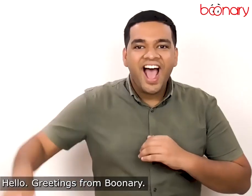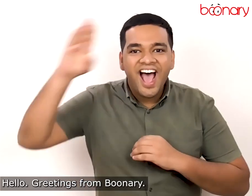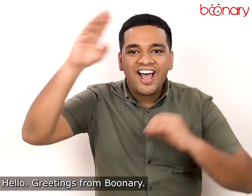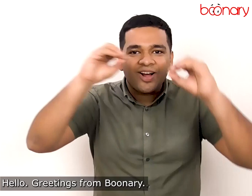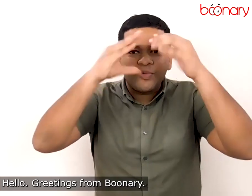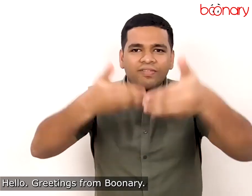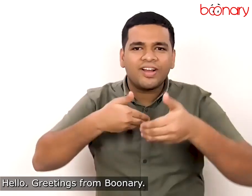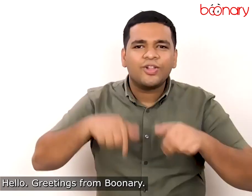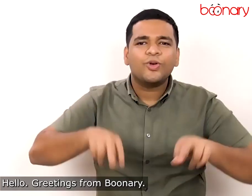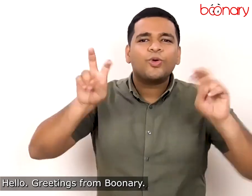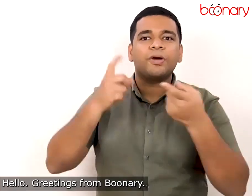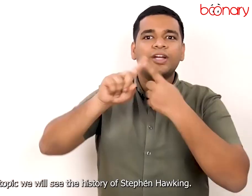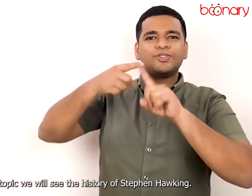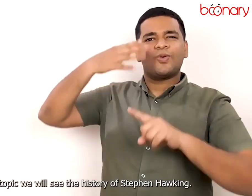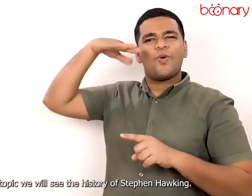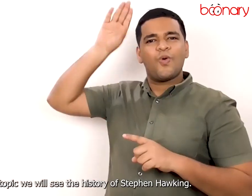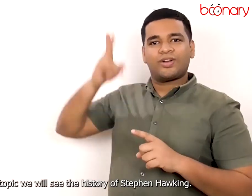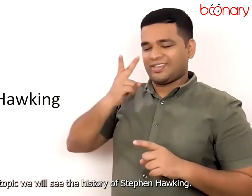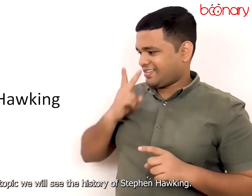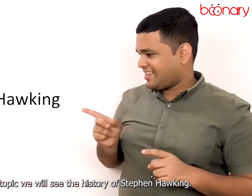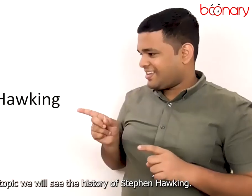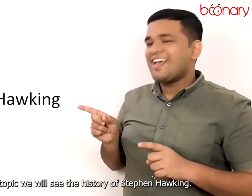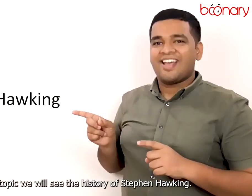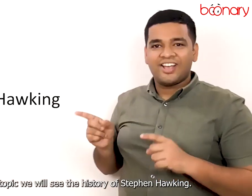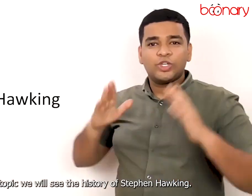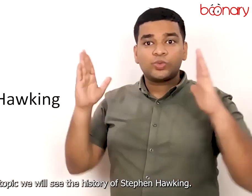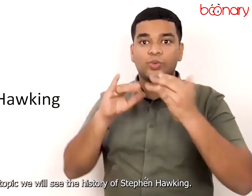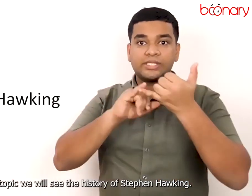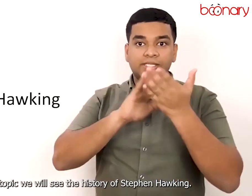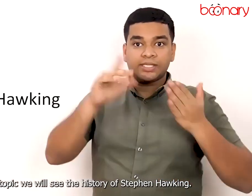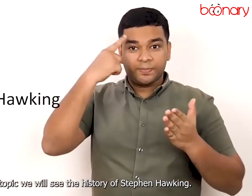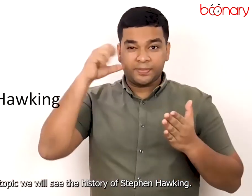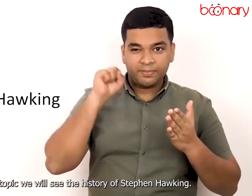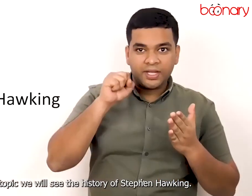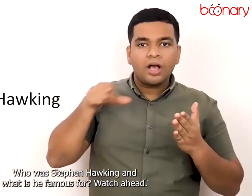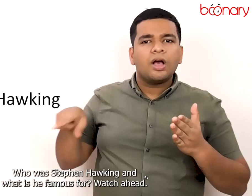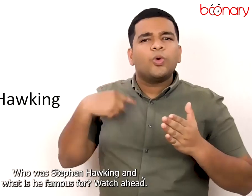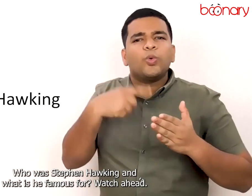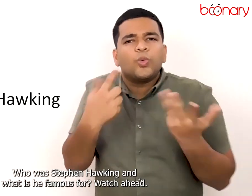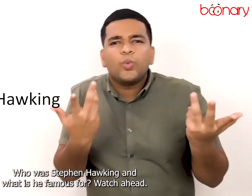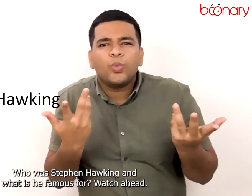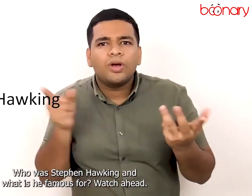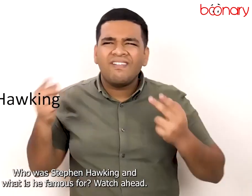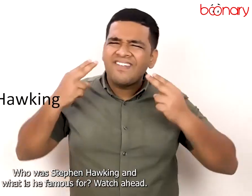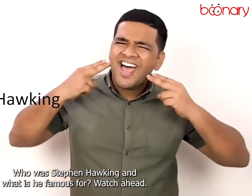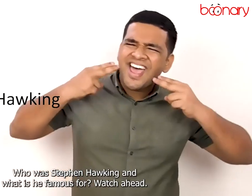Hello, greetings from Boonvi. In today's topic, we will see the history of Stephen Hawking. Who was Stephen Hawking and what is he famous